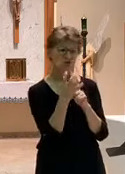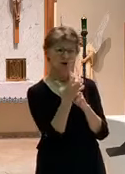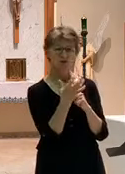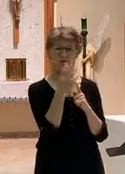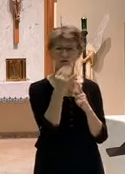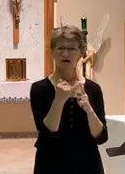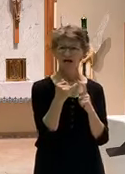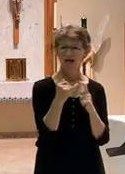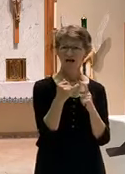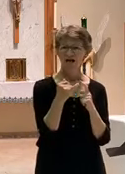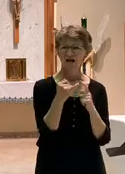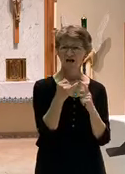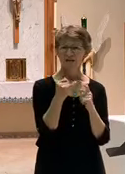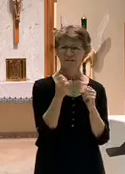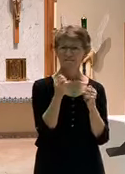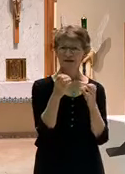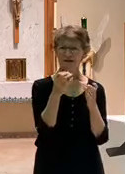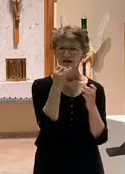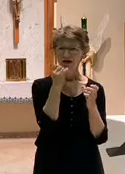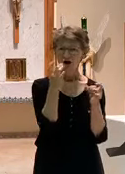weeds of the world?